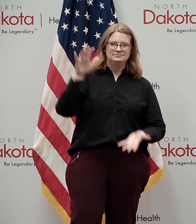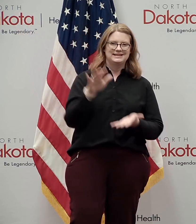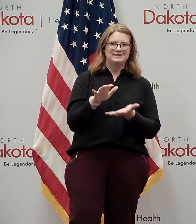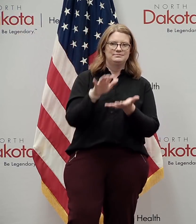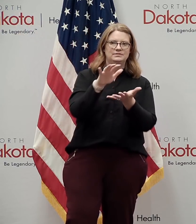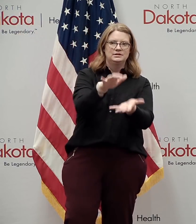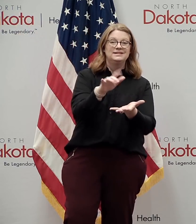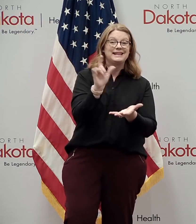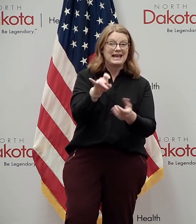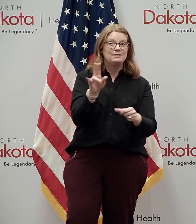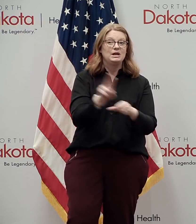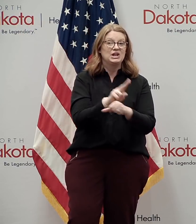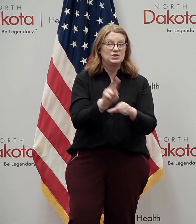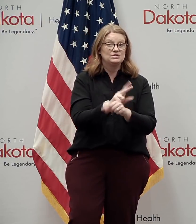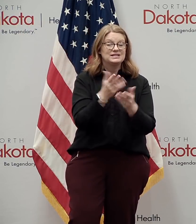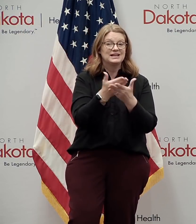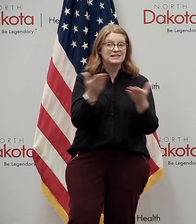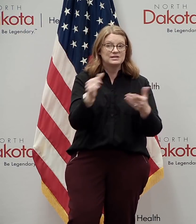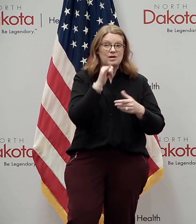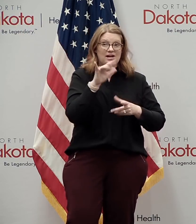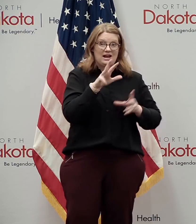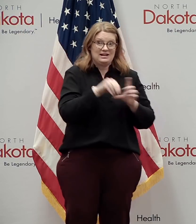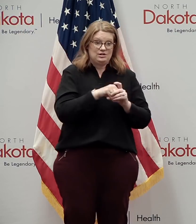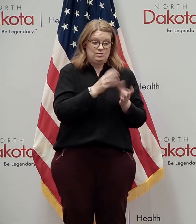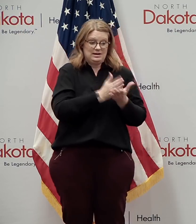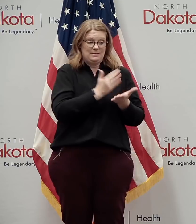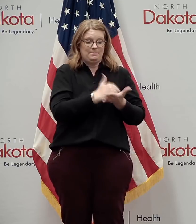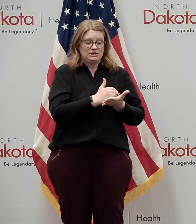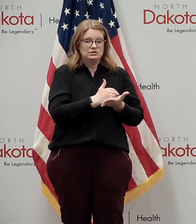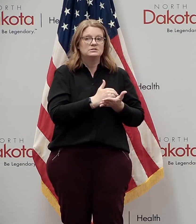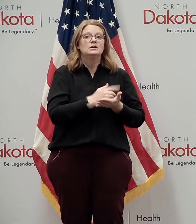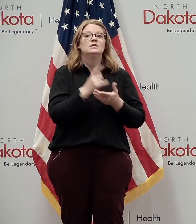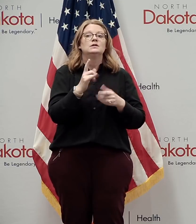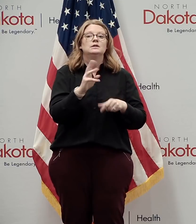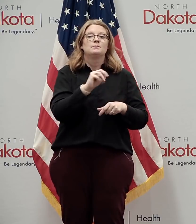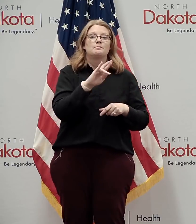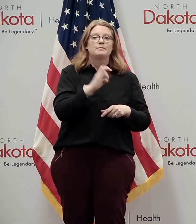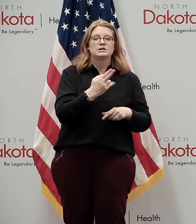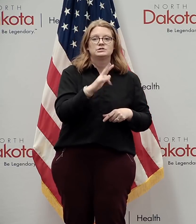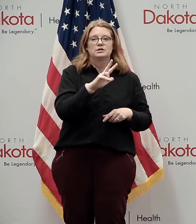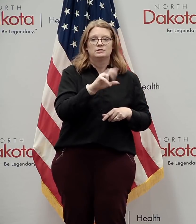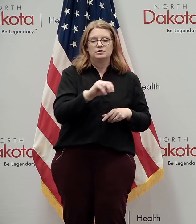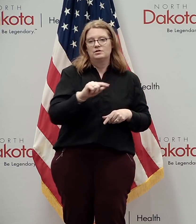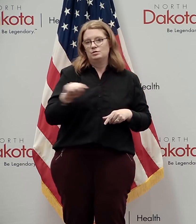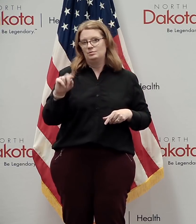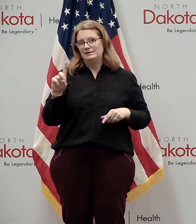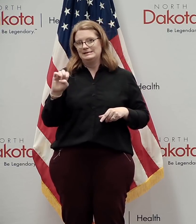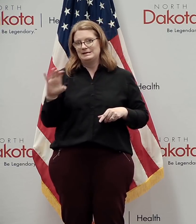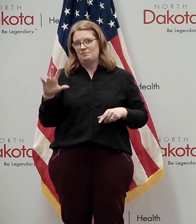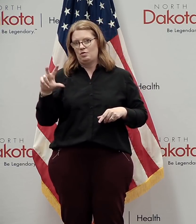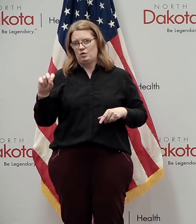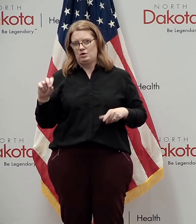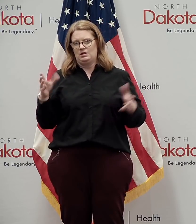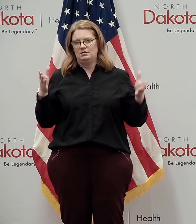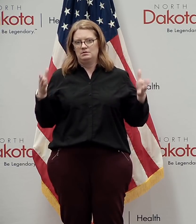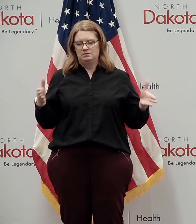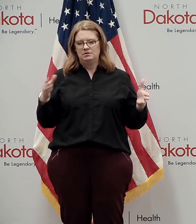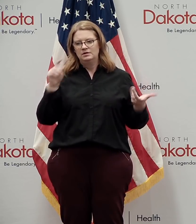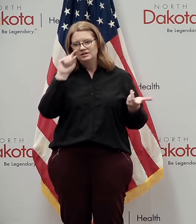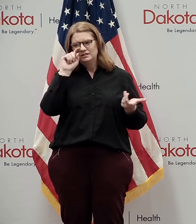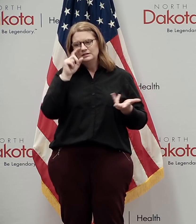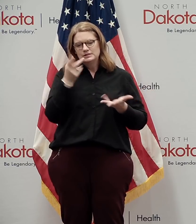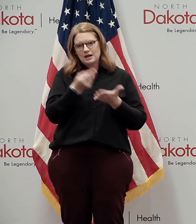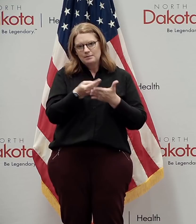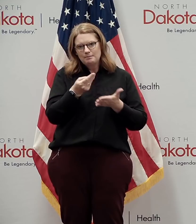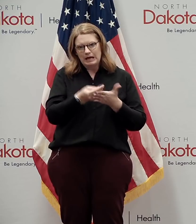had to be expended on things that weren't in the budget prior, had to be expended between March 30th and December 30th. And so putting those